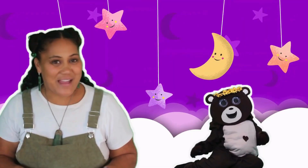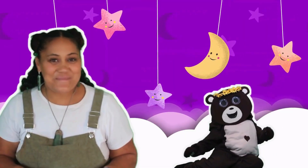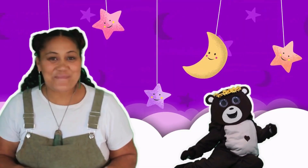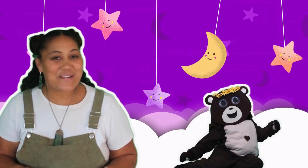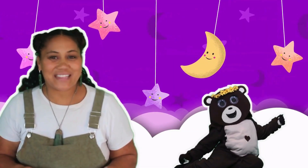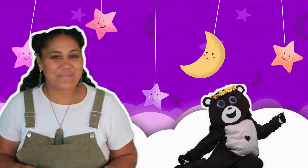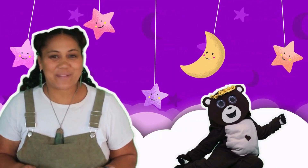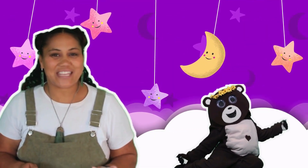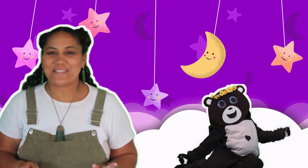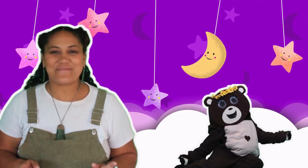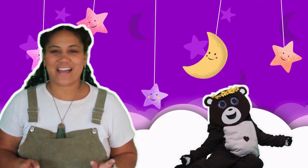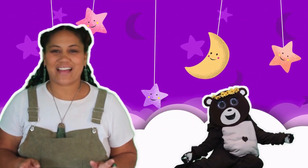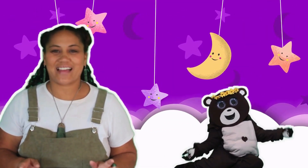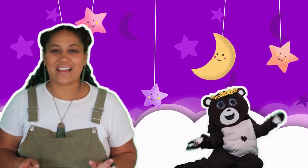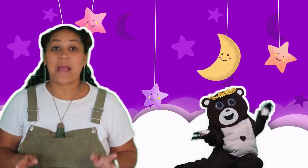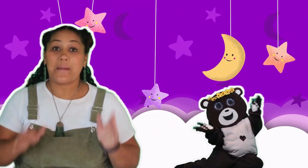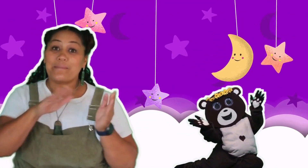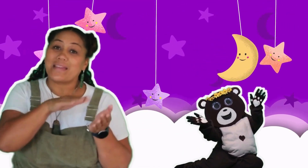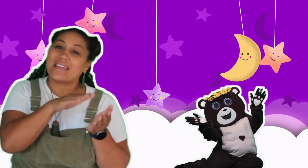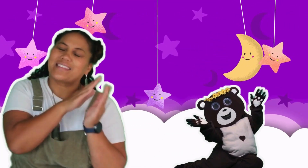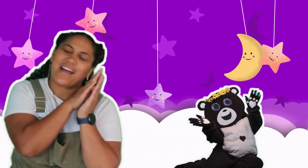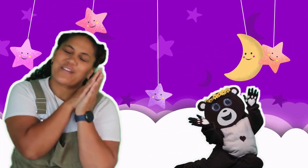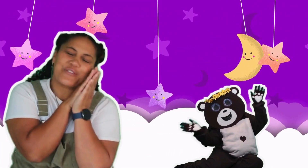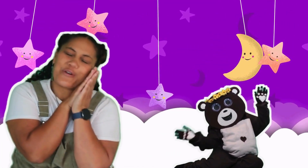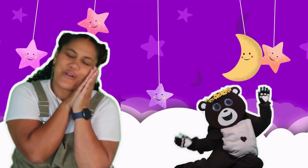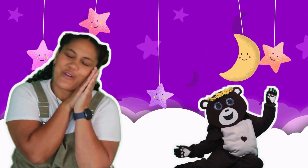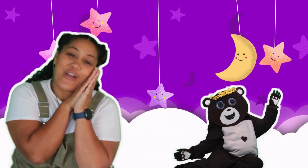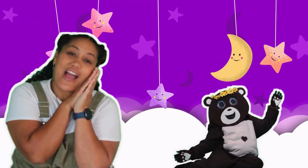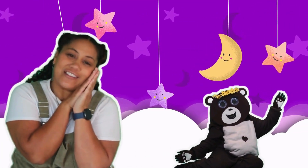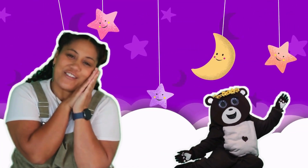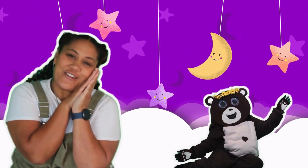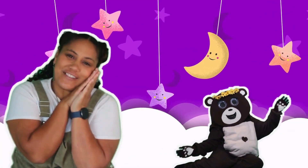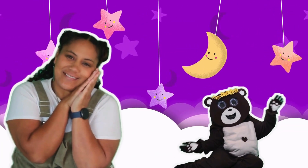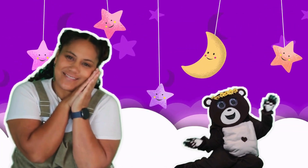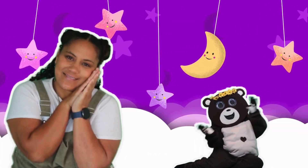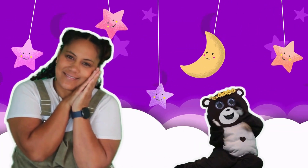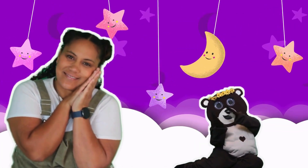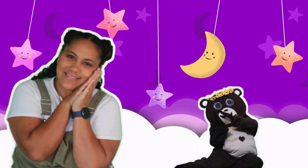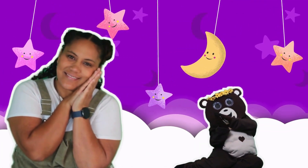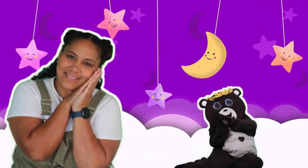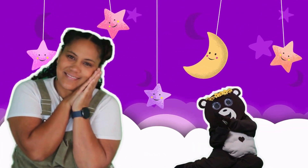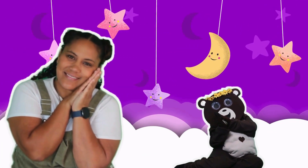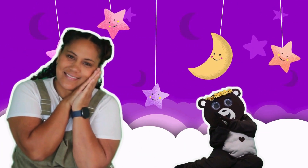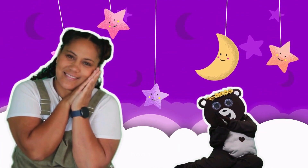Ko te wā e moe tamariki mā, me tākoto koutou anō.